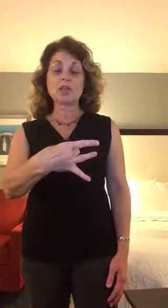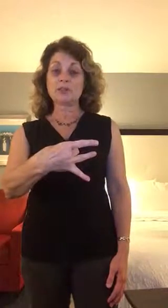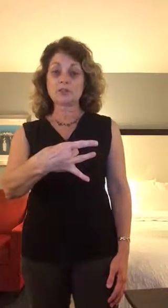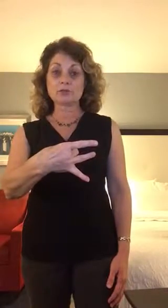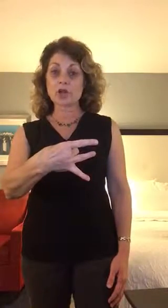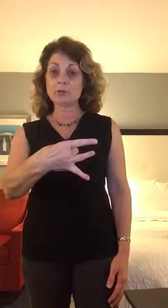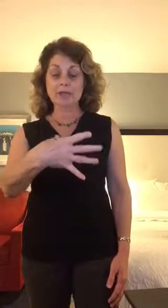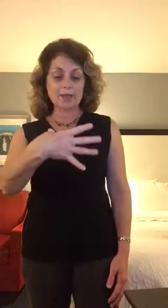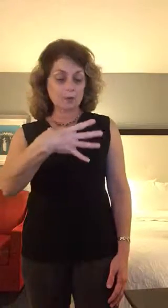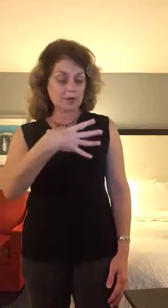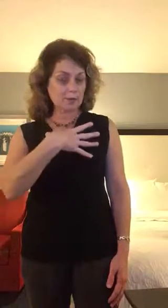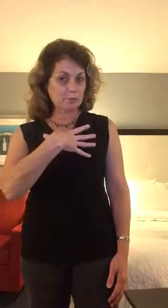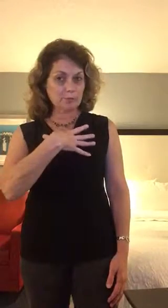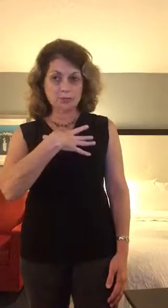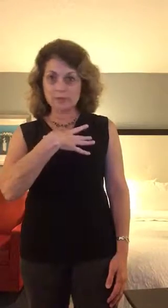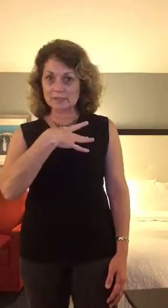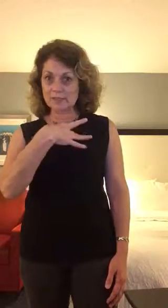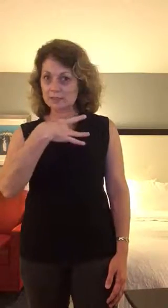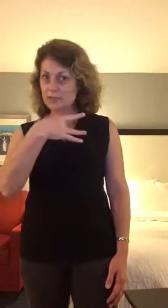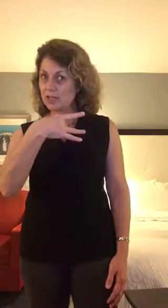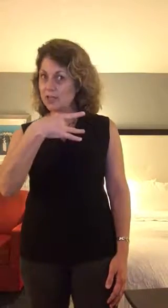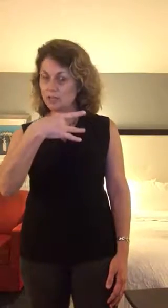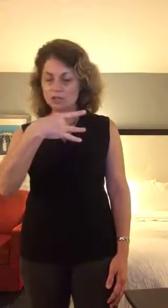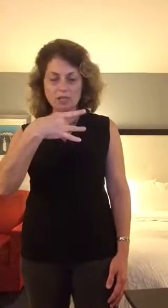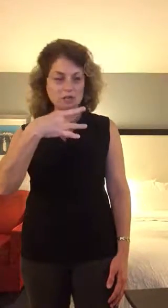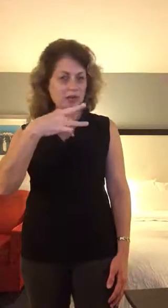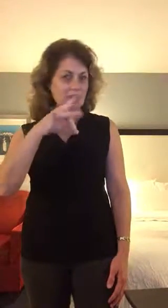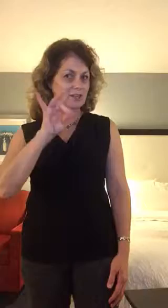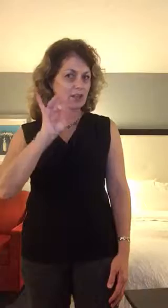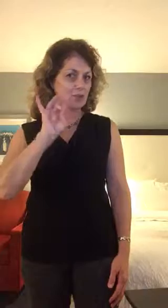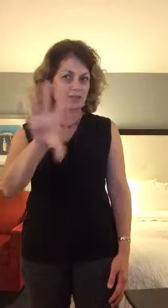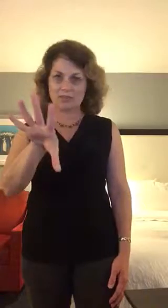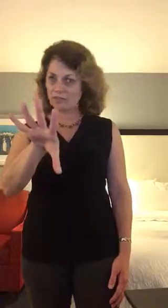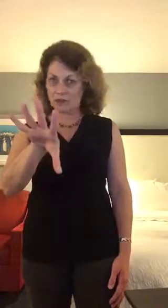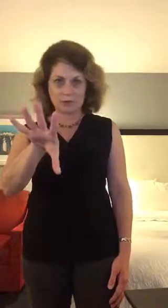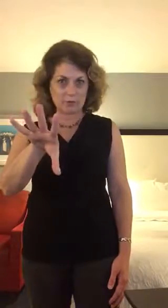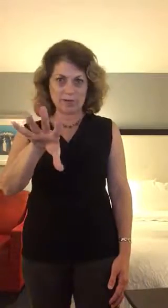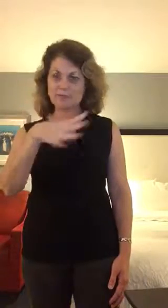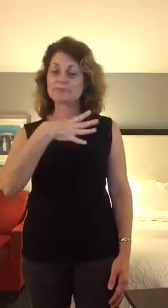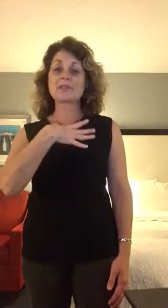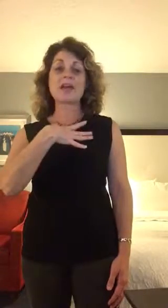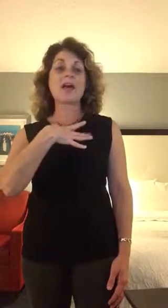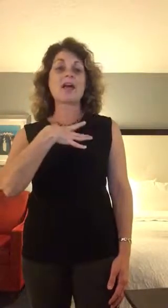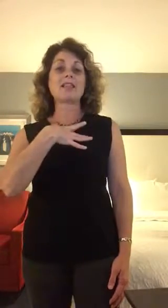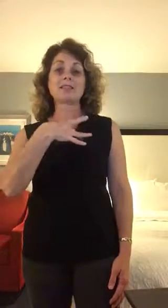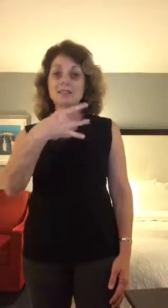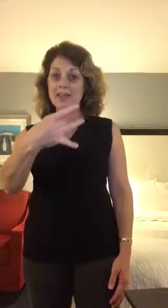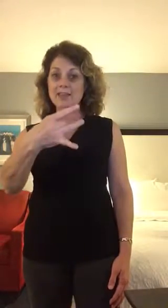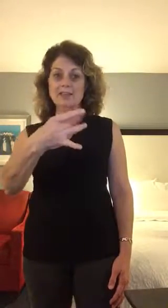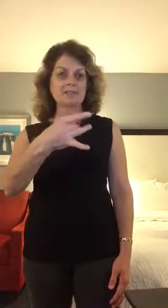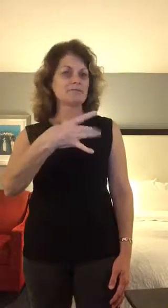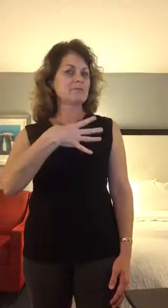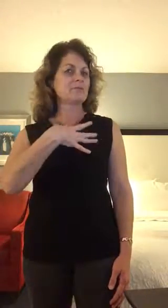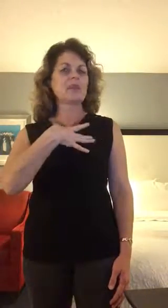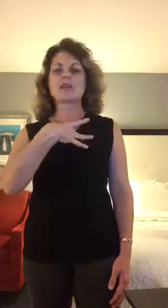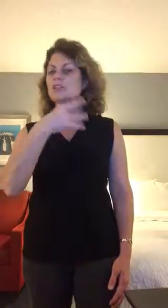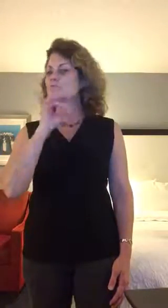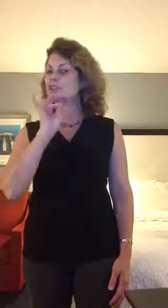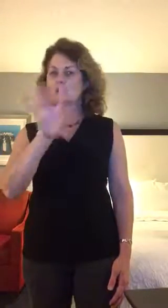If you don't like, we're going to do the sign for like, shake your head no, and then throw it away. Like, don't